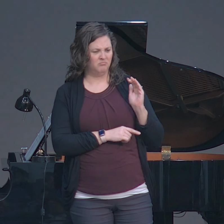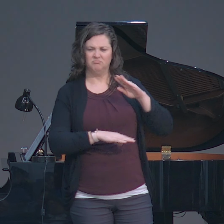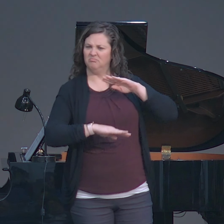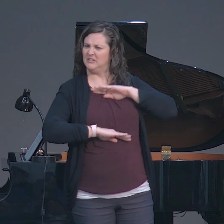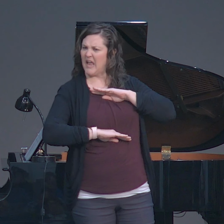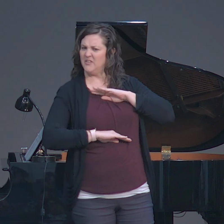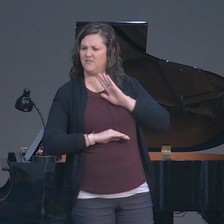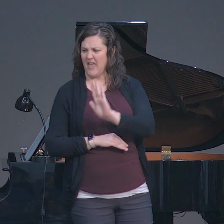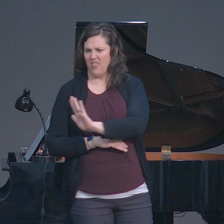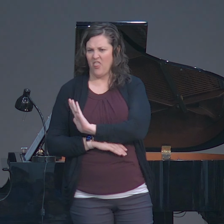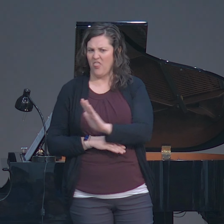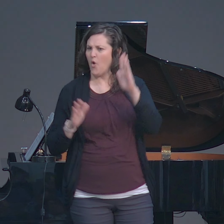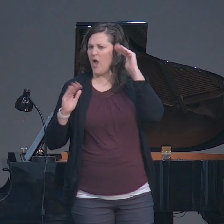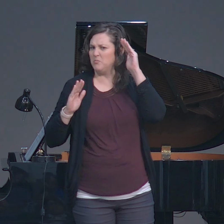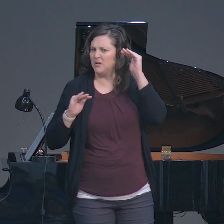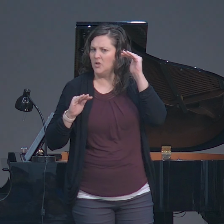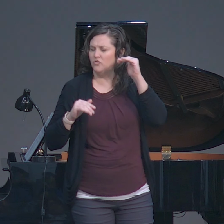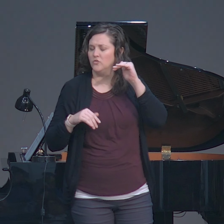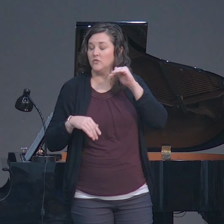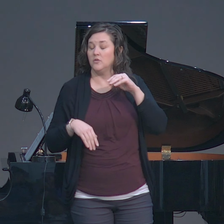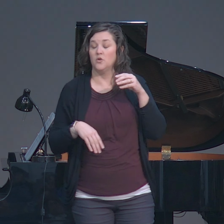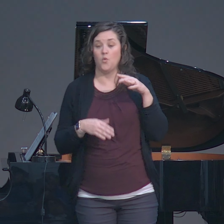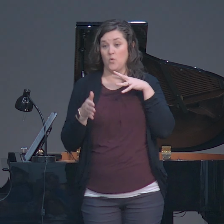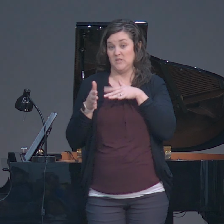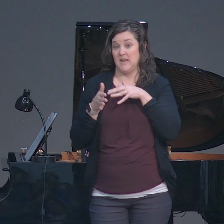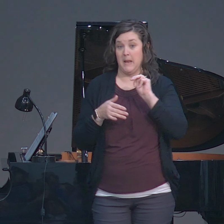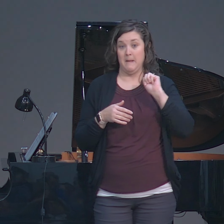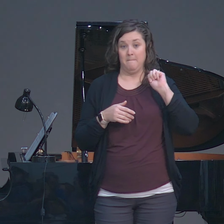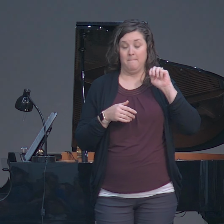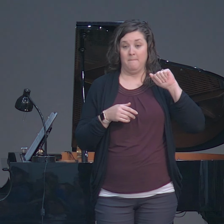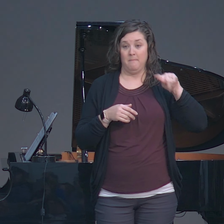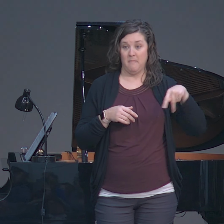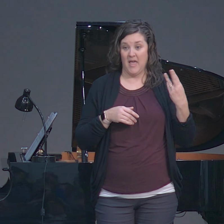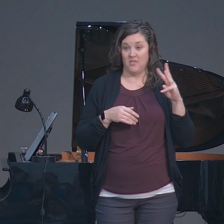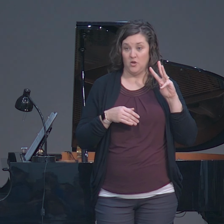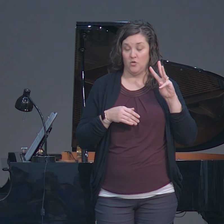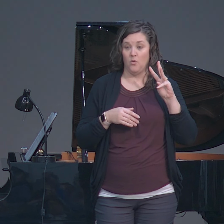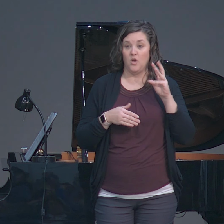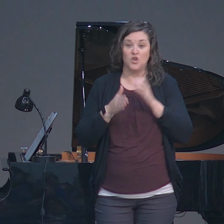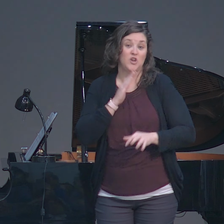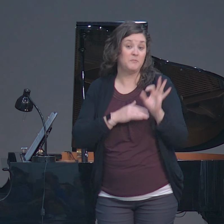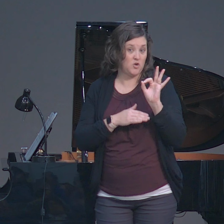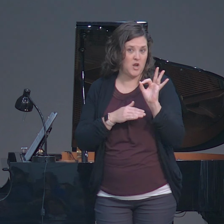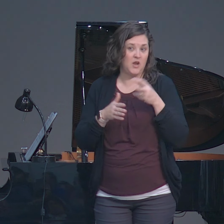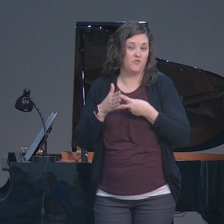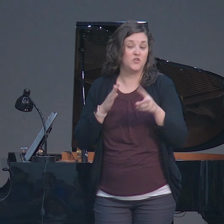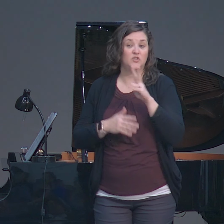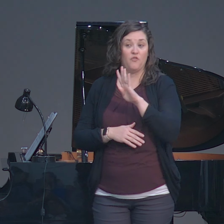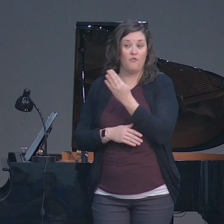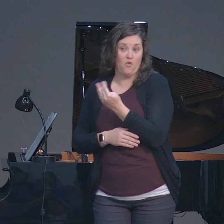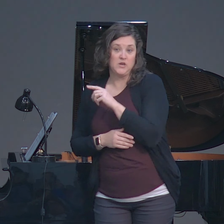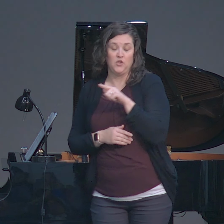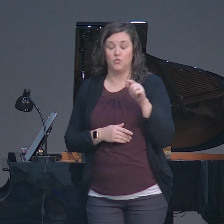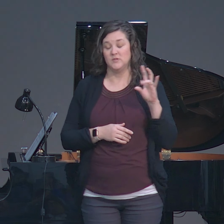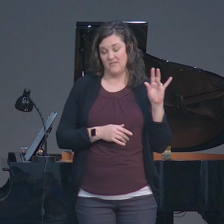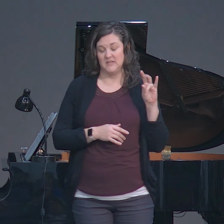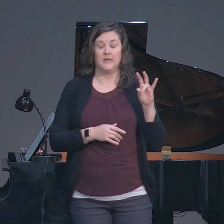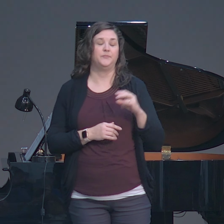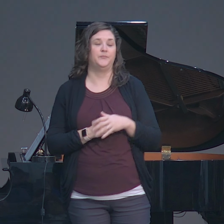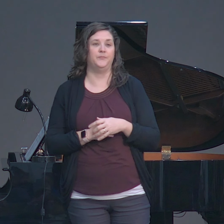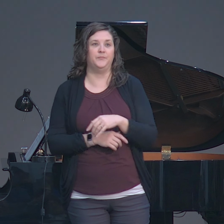expectations. We're in Matthew chapter 9, verses 14 through 17. If you'd like to follow along as I read,